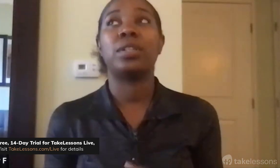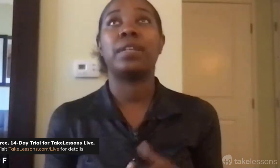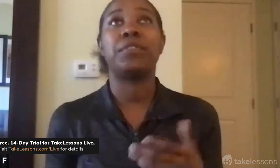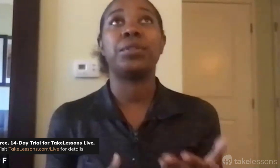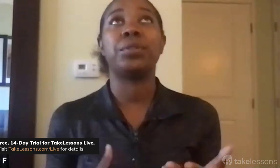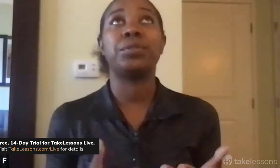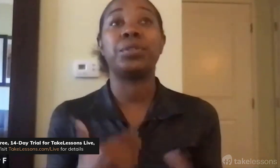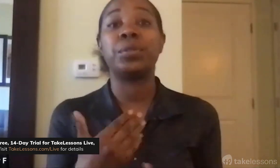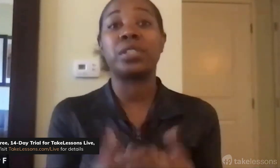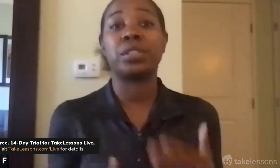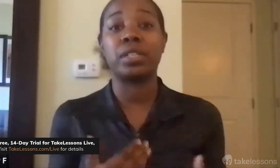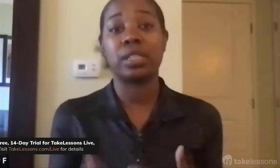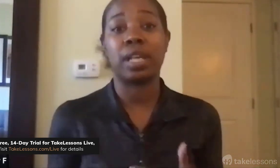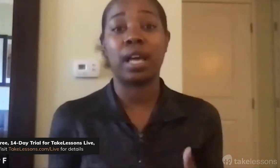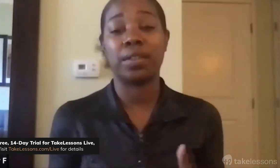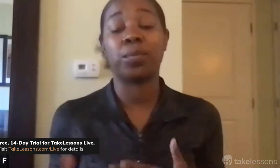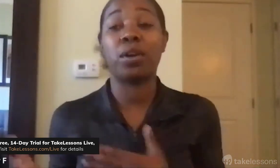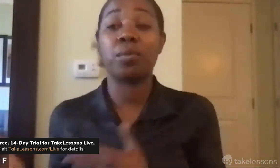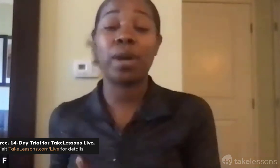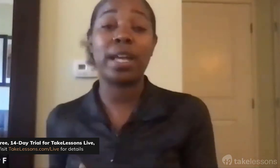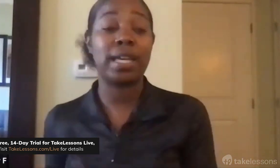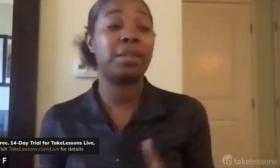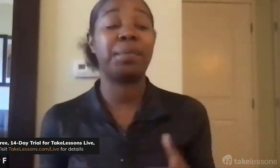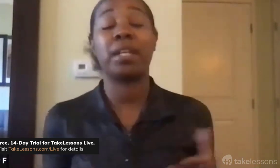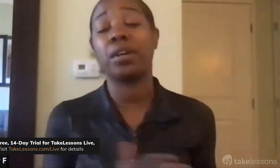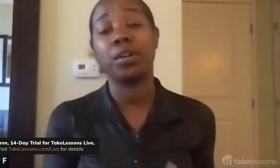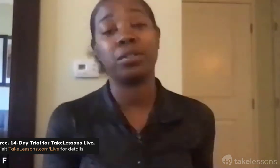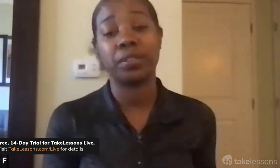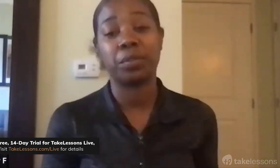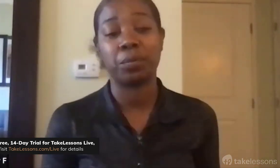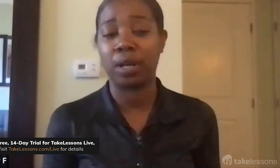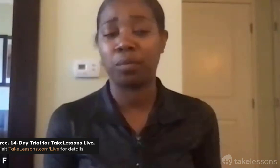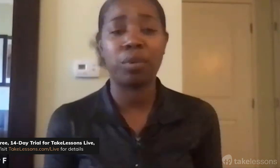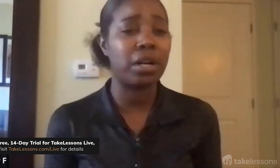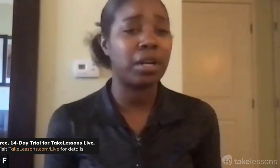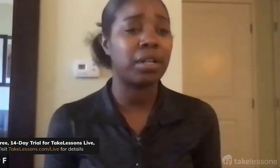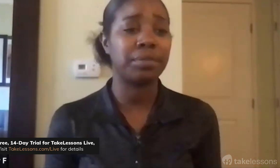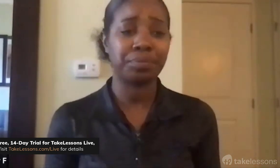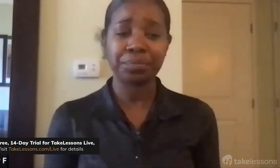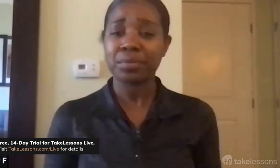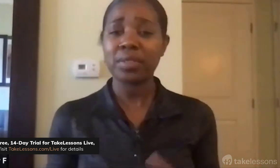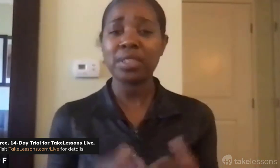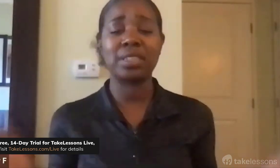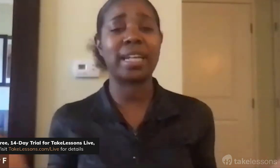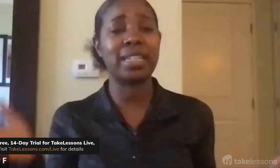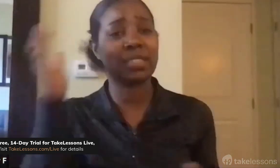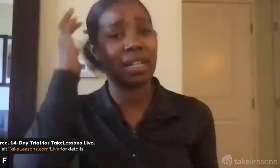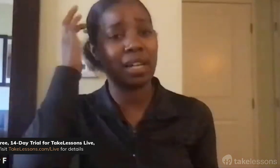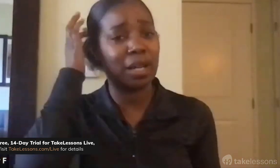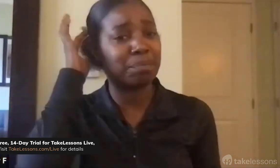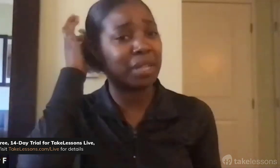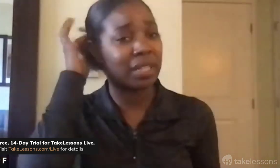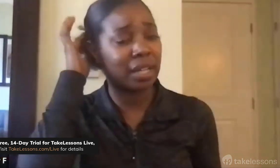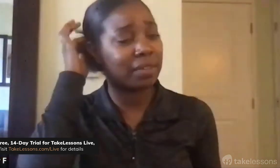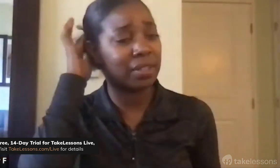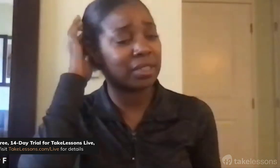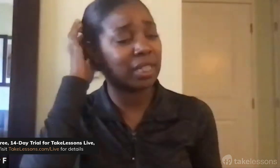if you do a certain sign the wrong way, it can mean a whole different word, change the meaning of it, change